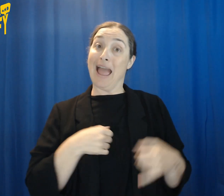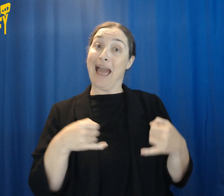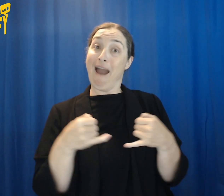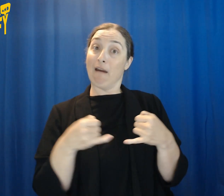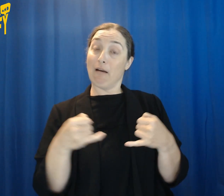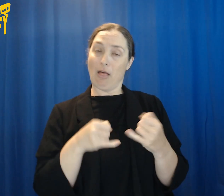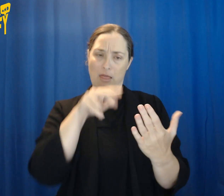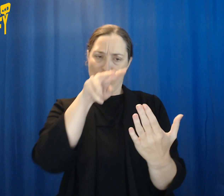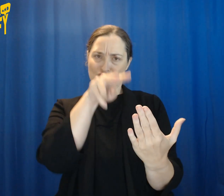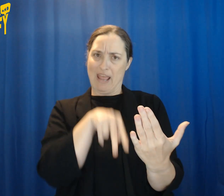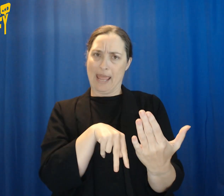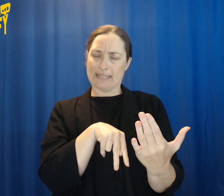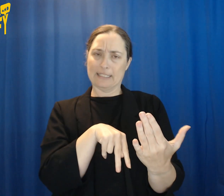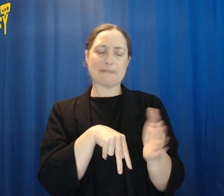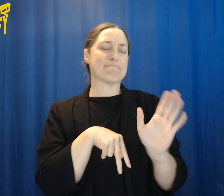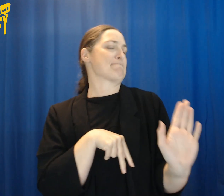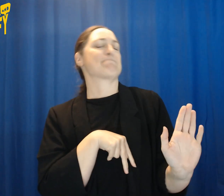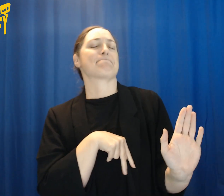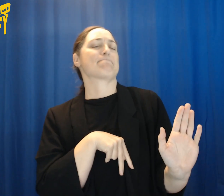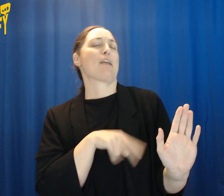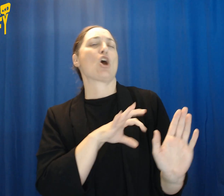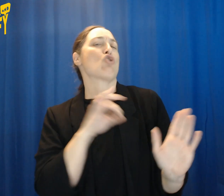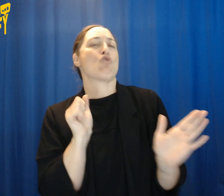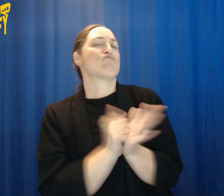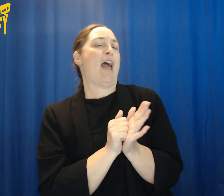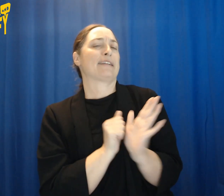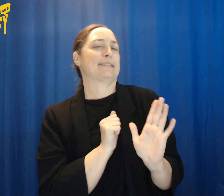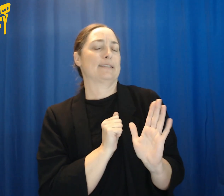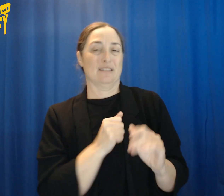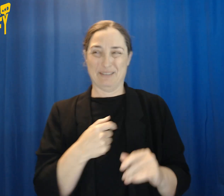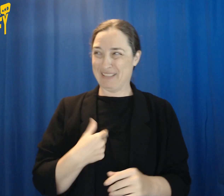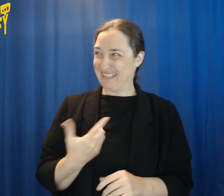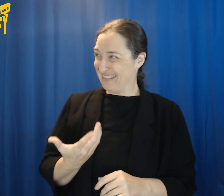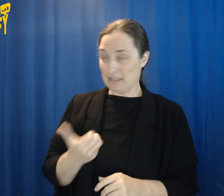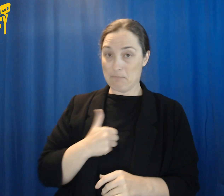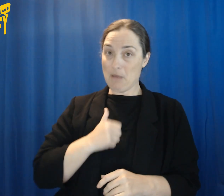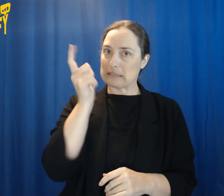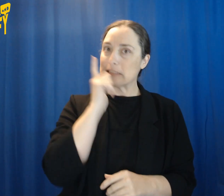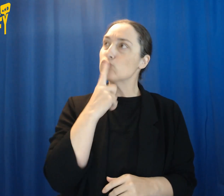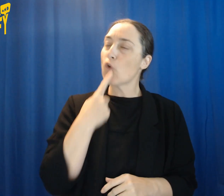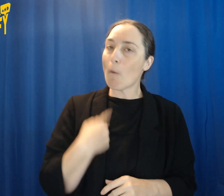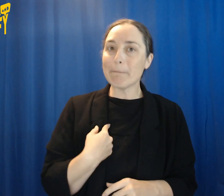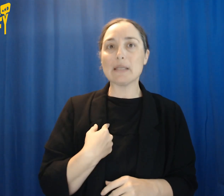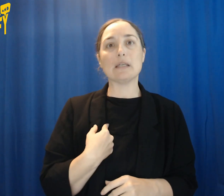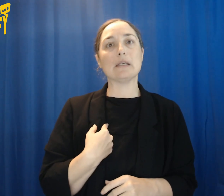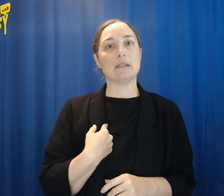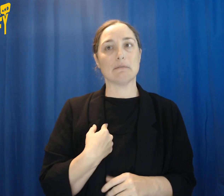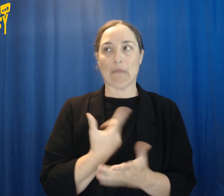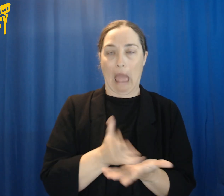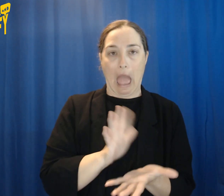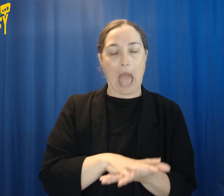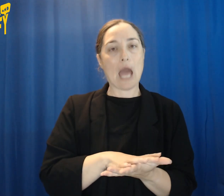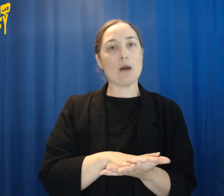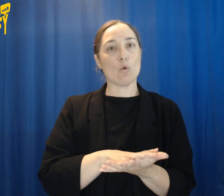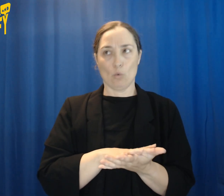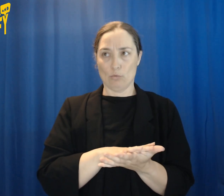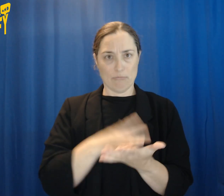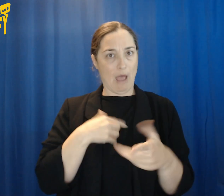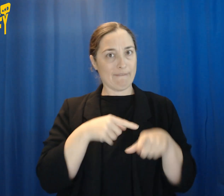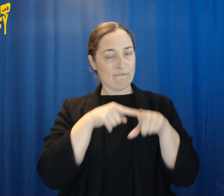he was like, this isn't right. And I was like, but my teacher told me how to do this assignment. I've pretty much followed